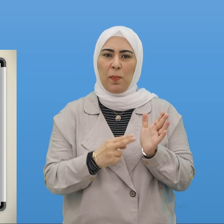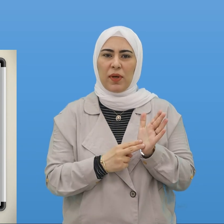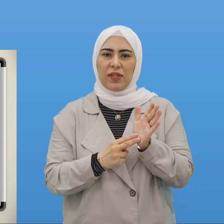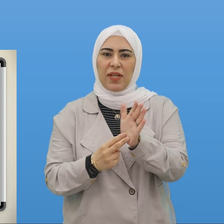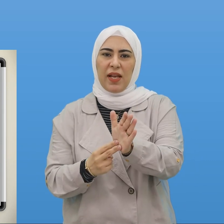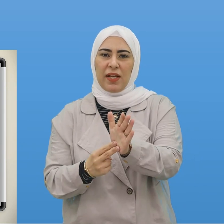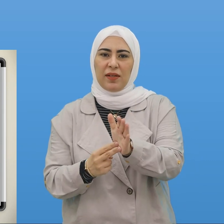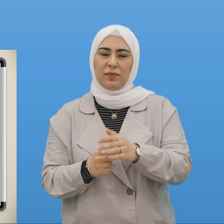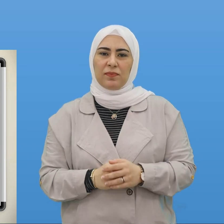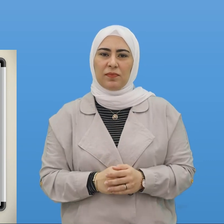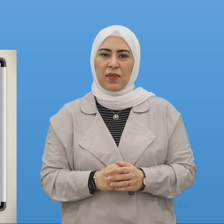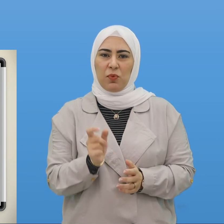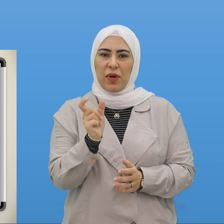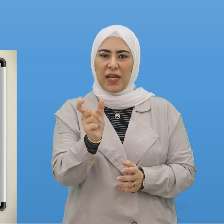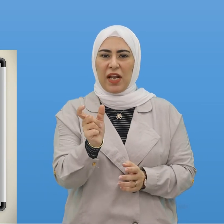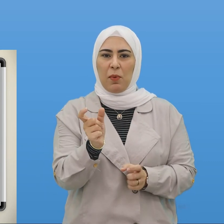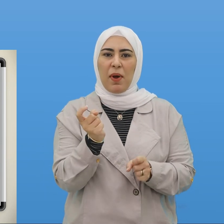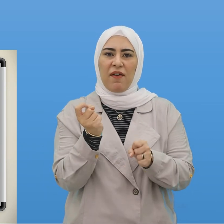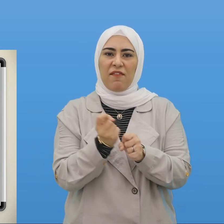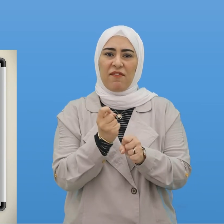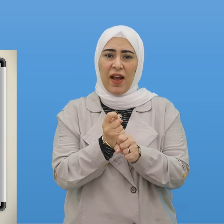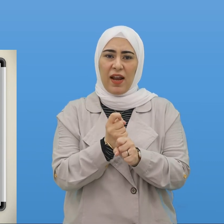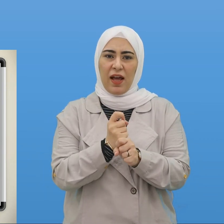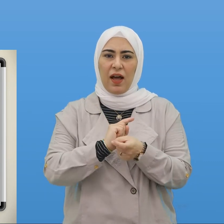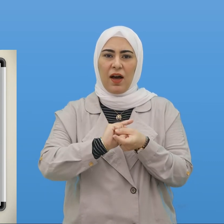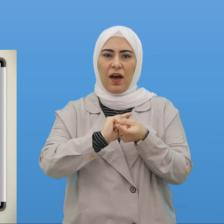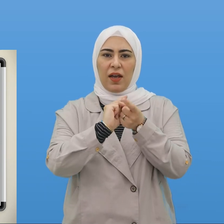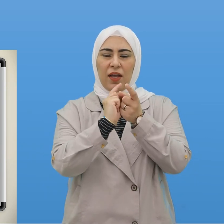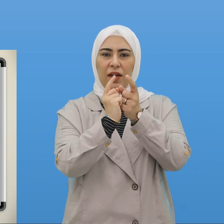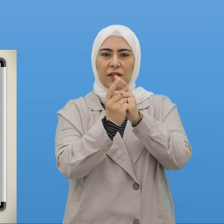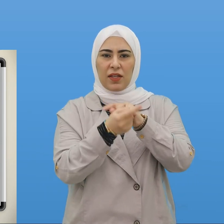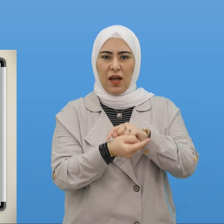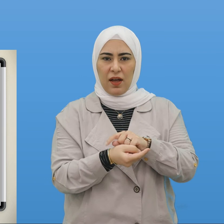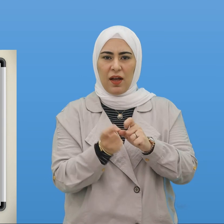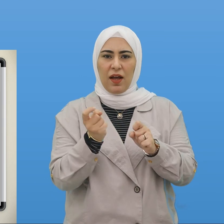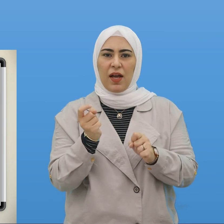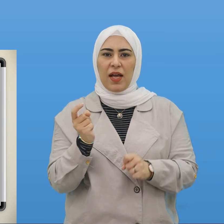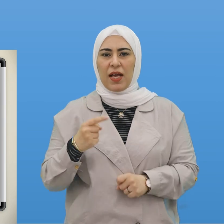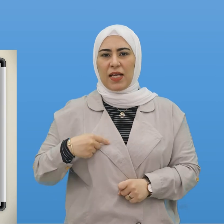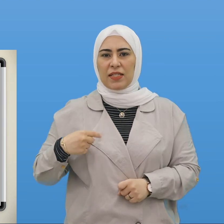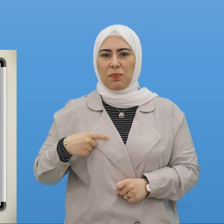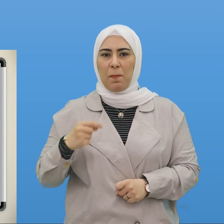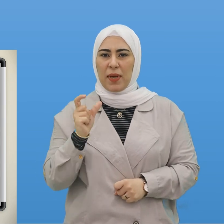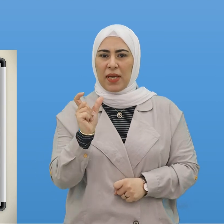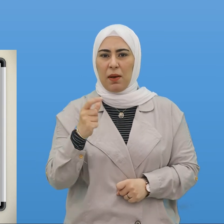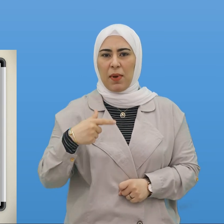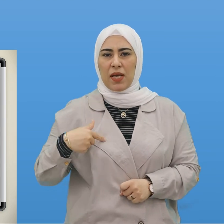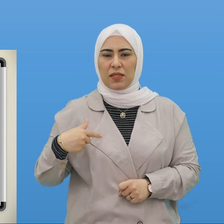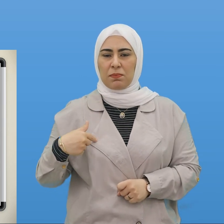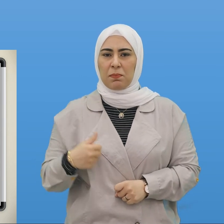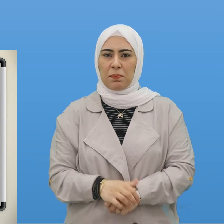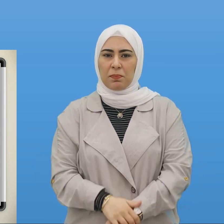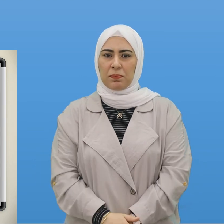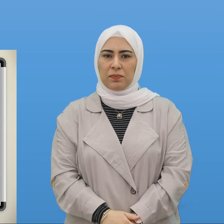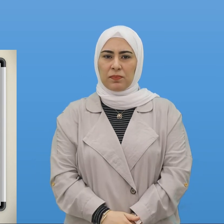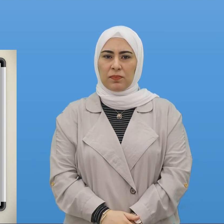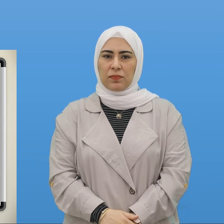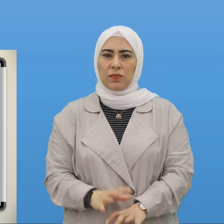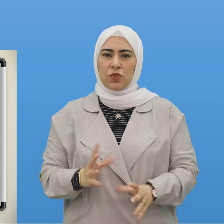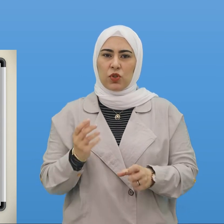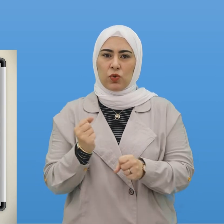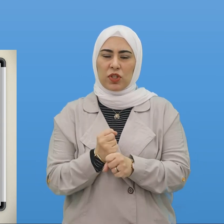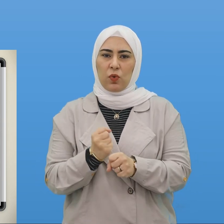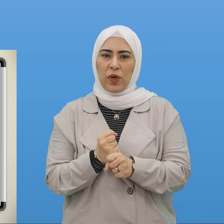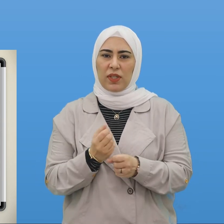I changed it into it is impossible to get a proof. See, verb to noun. A